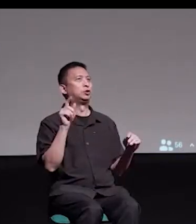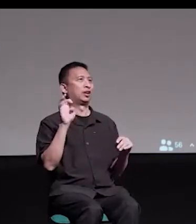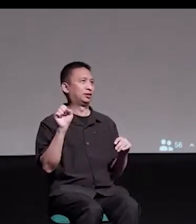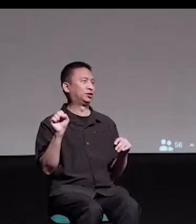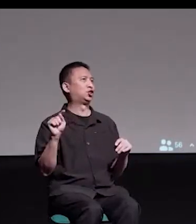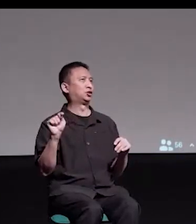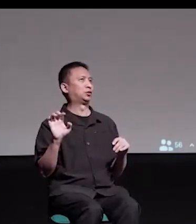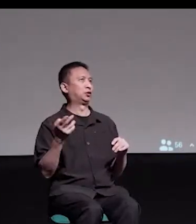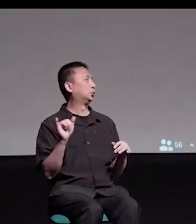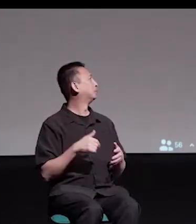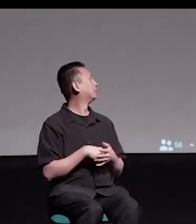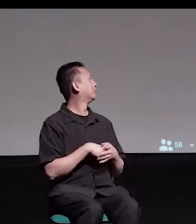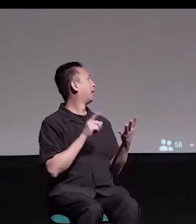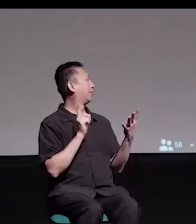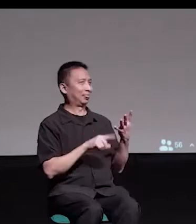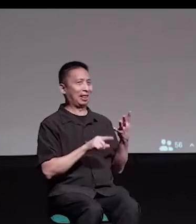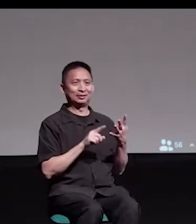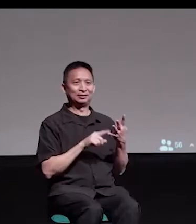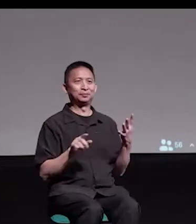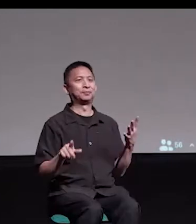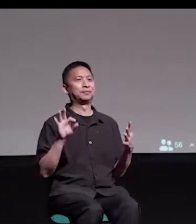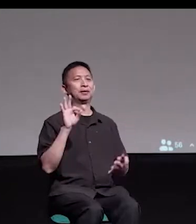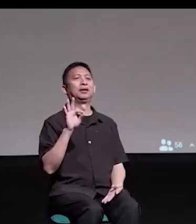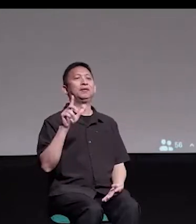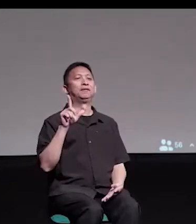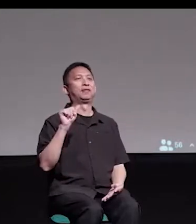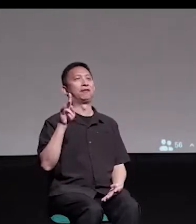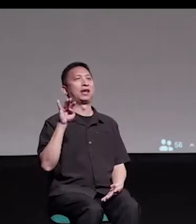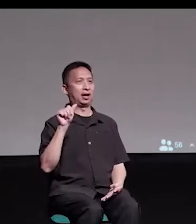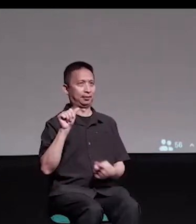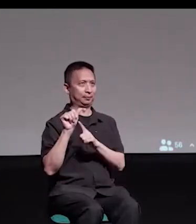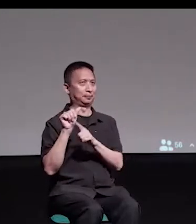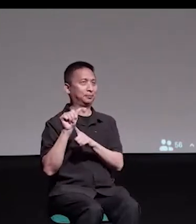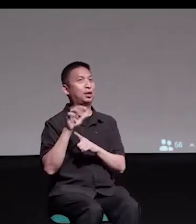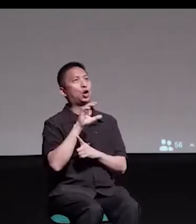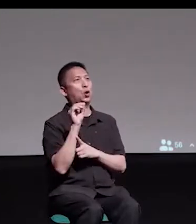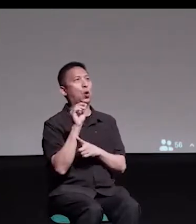And last but not least, Flavia. Souza is a co-director and co-editor